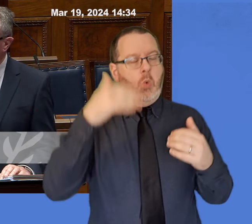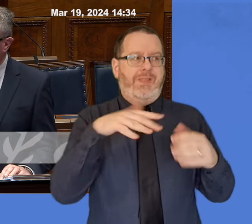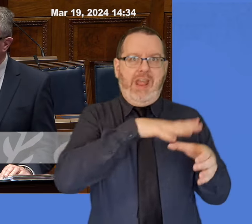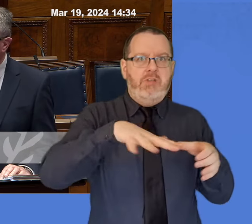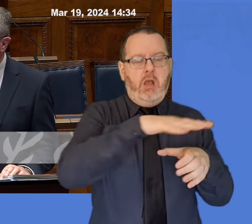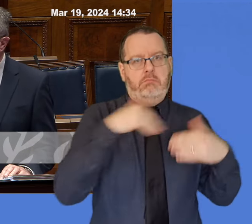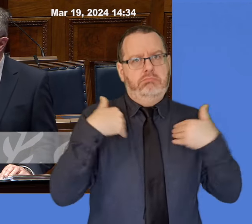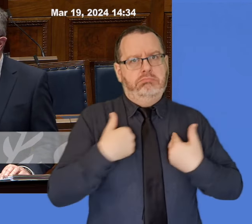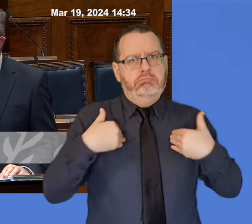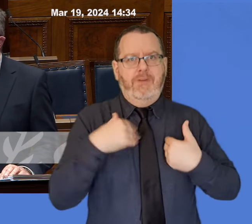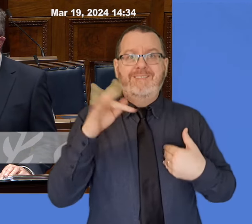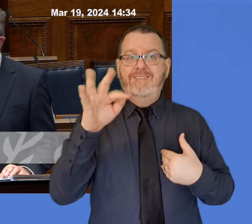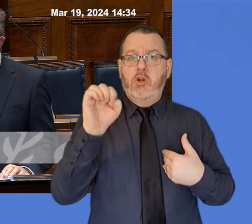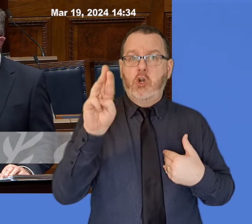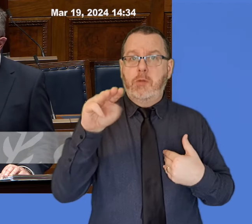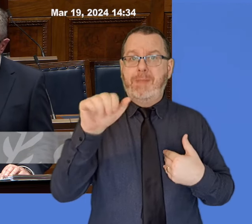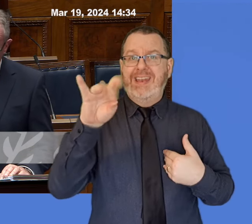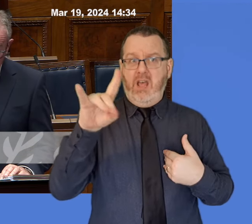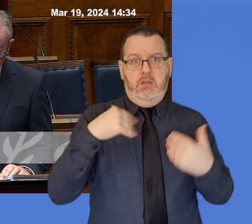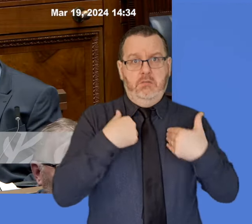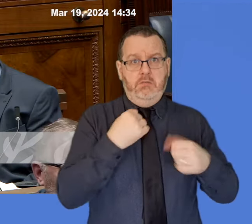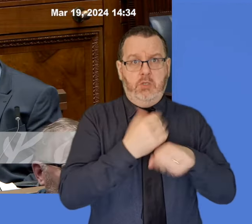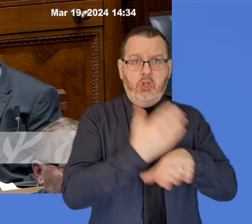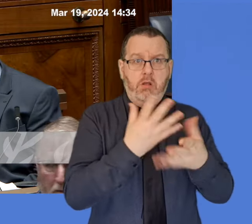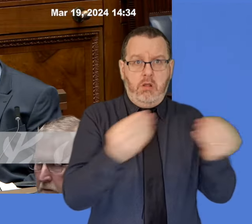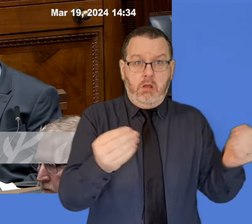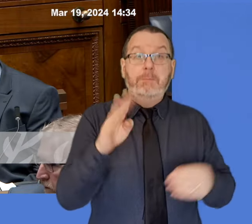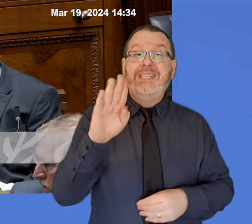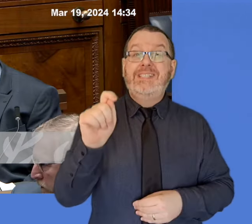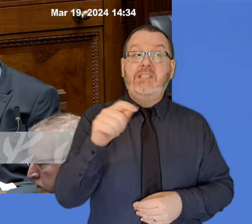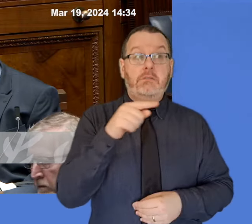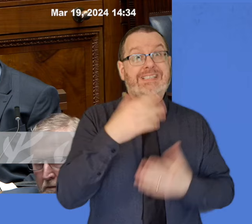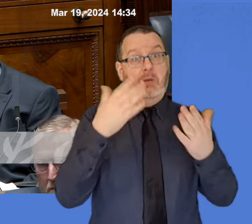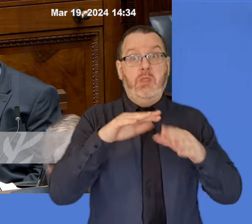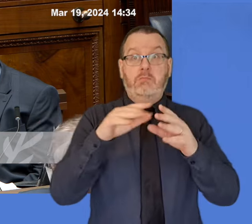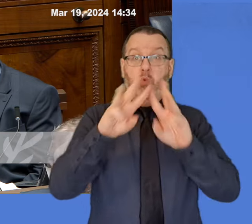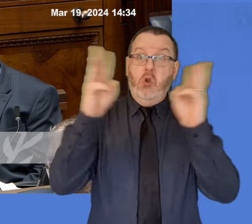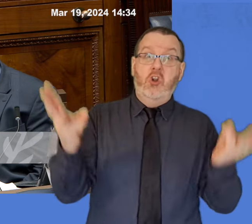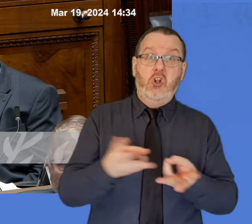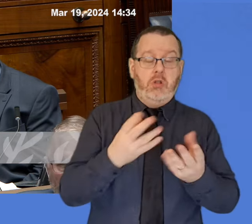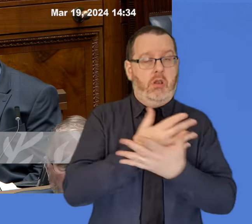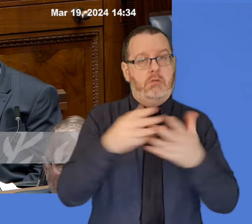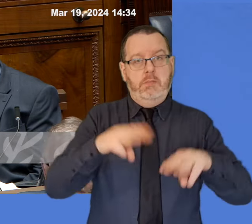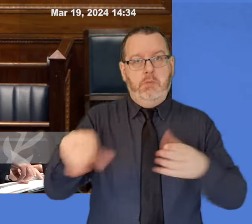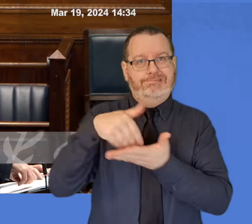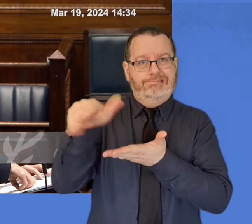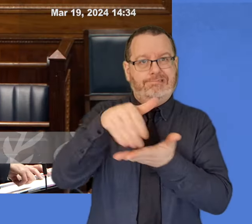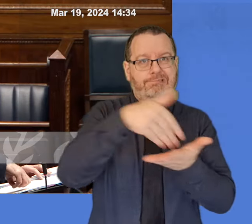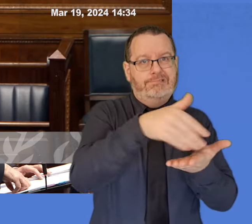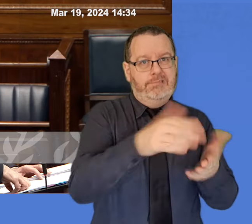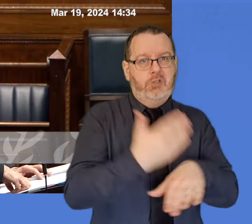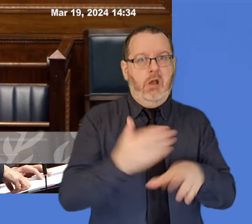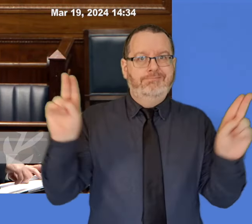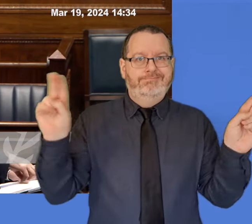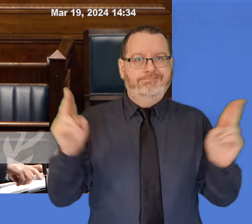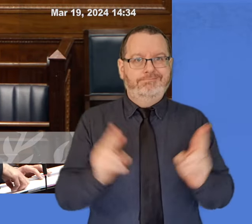international downsizing exercise, and there is a serious concern, because it's not simply the loss of the